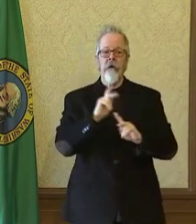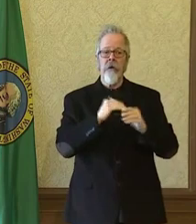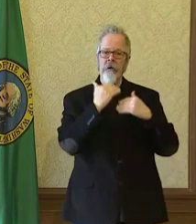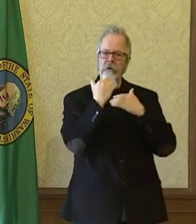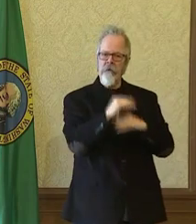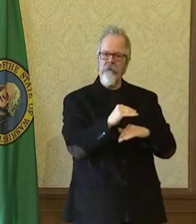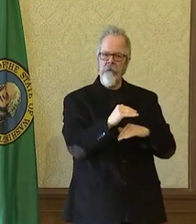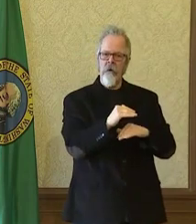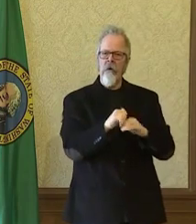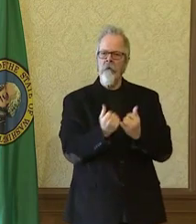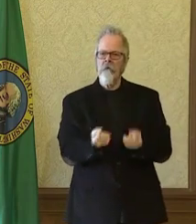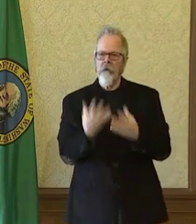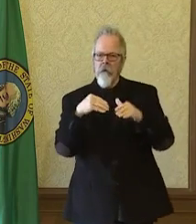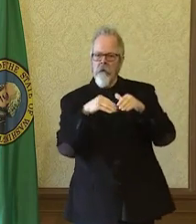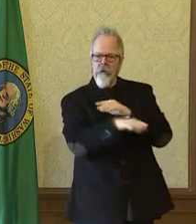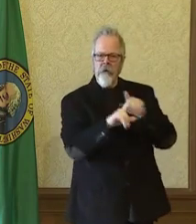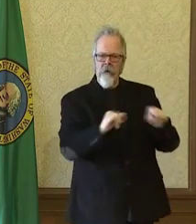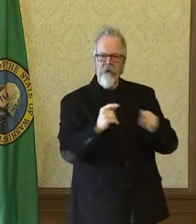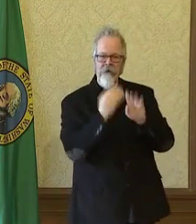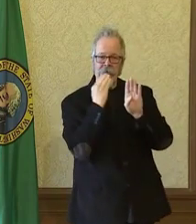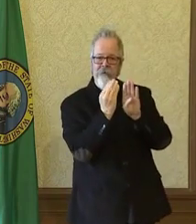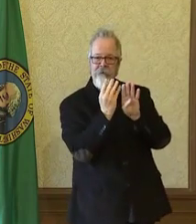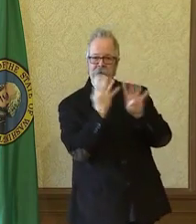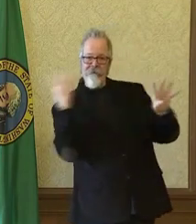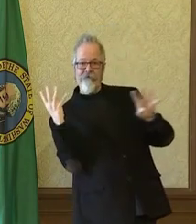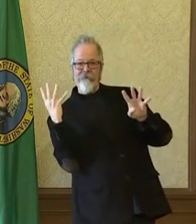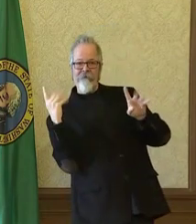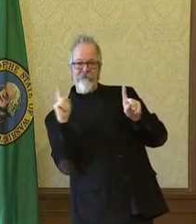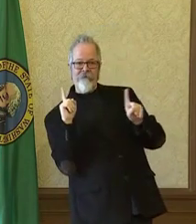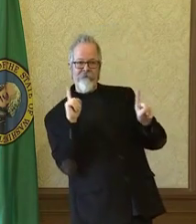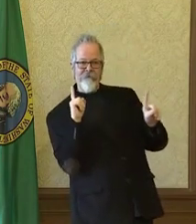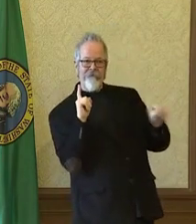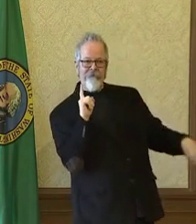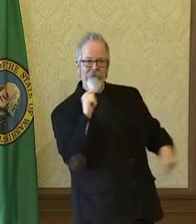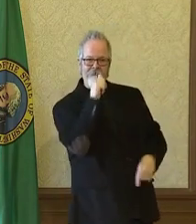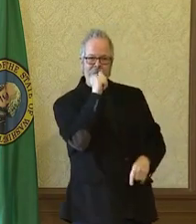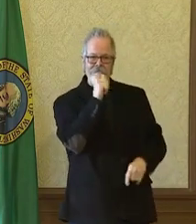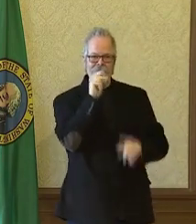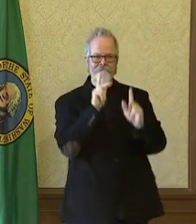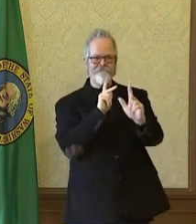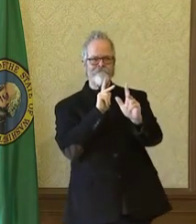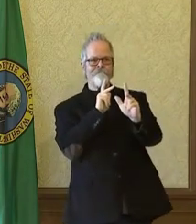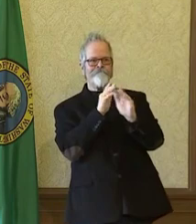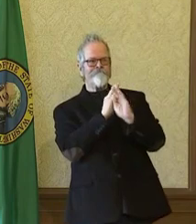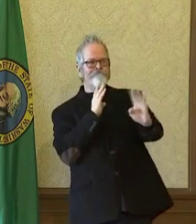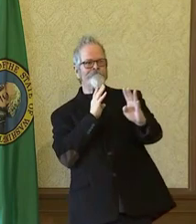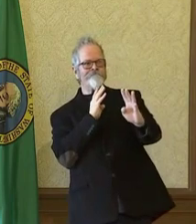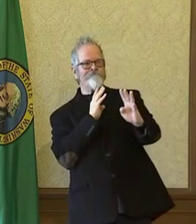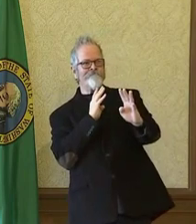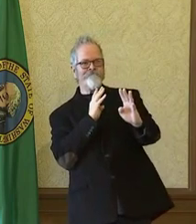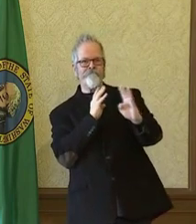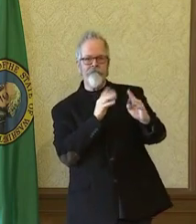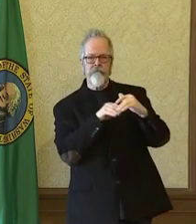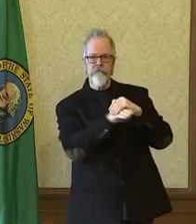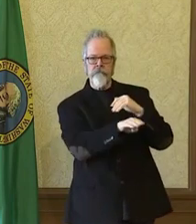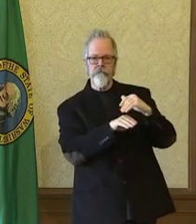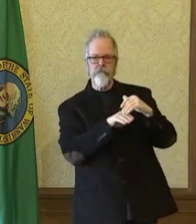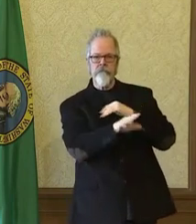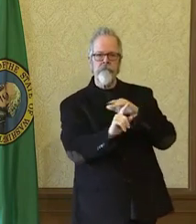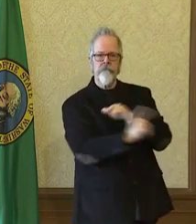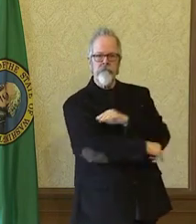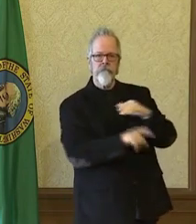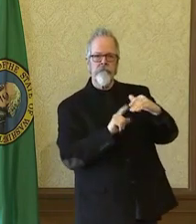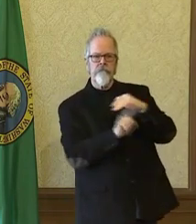that. But one thing I noted is that a really goodly number of people in that store were my age and older.